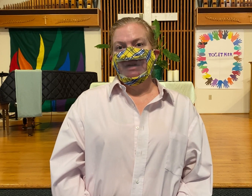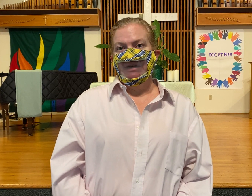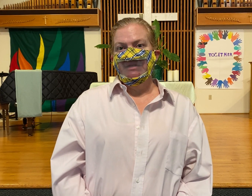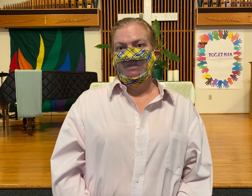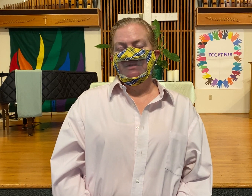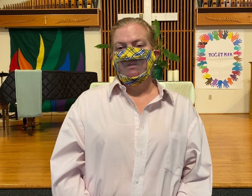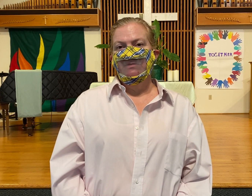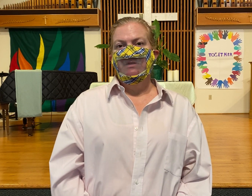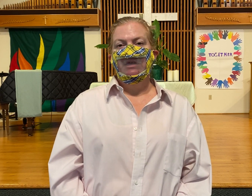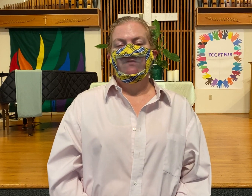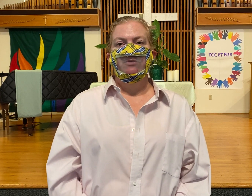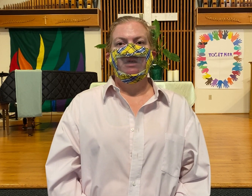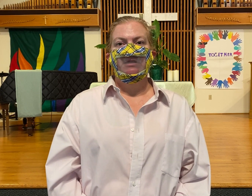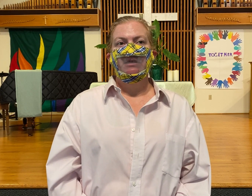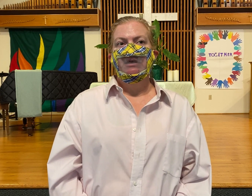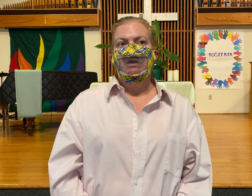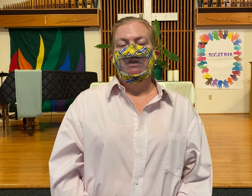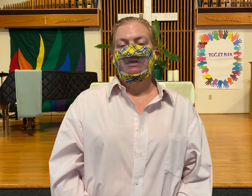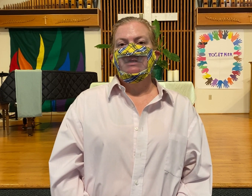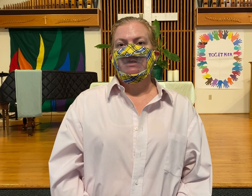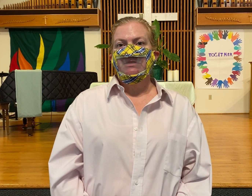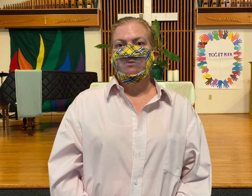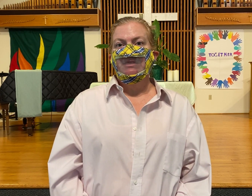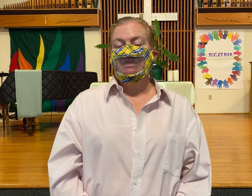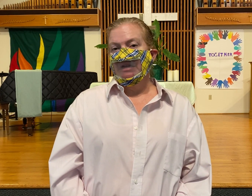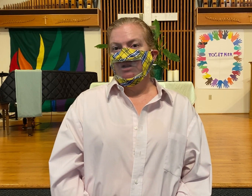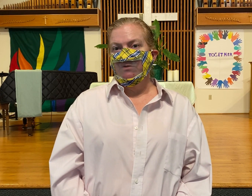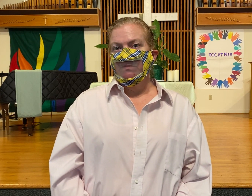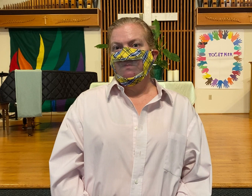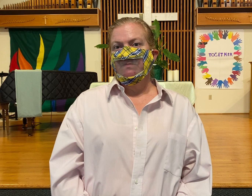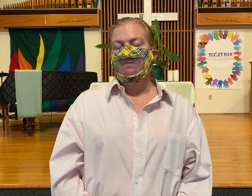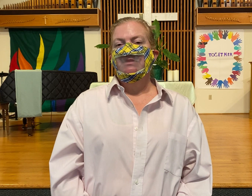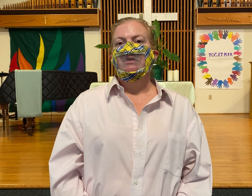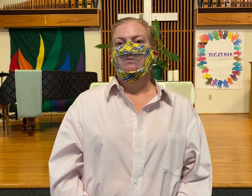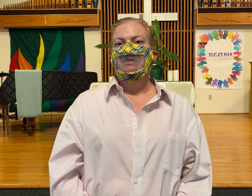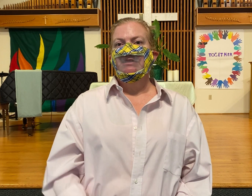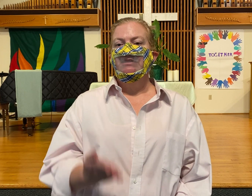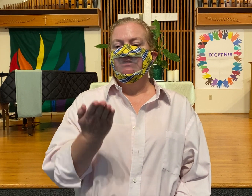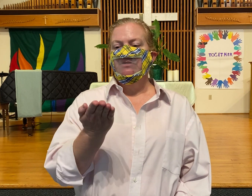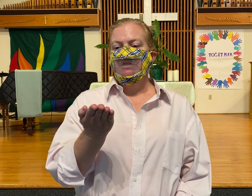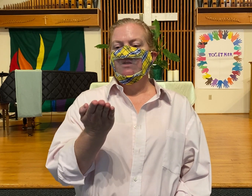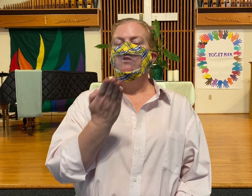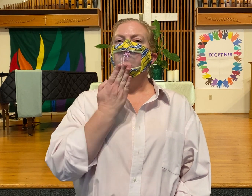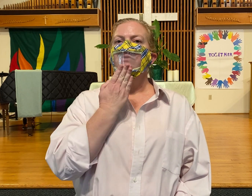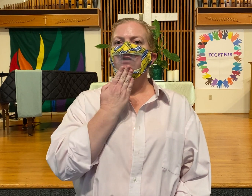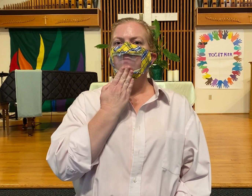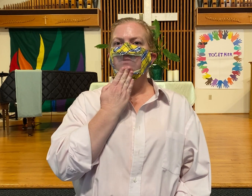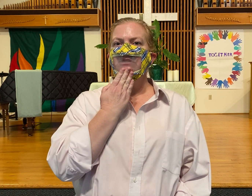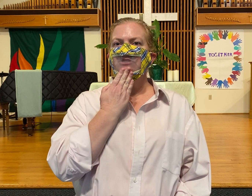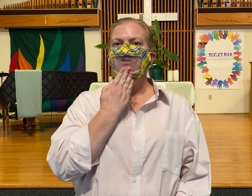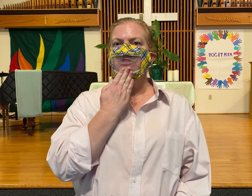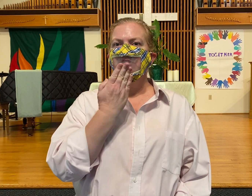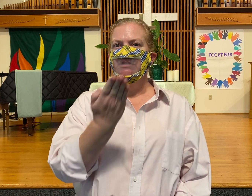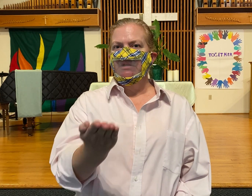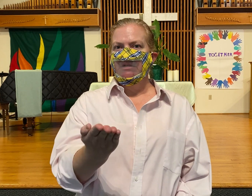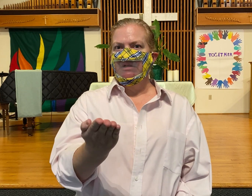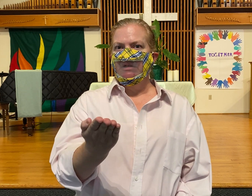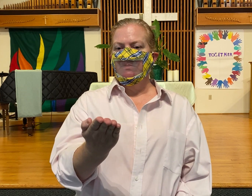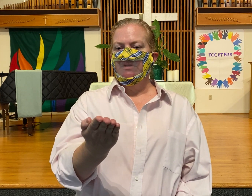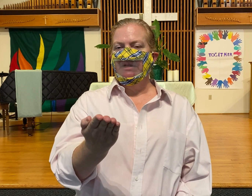signs. If you can need to tell someone thank you is like this. You take your open palm, touch your chin, and pull it out a